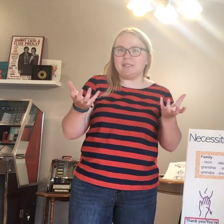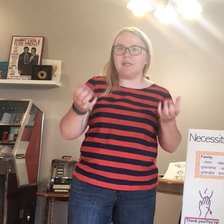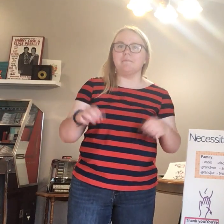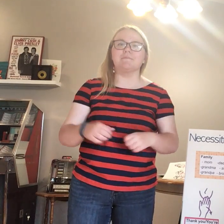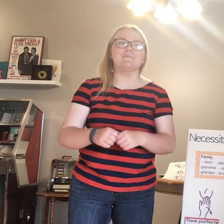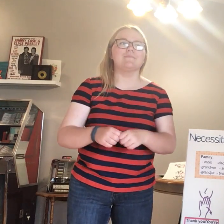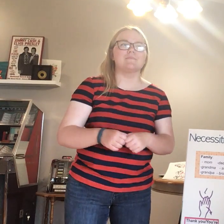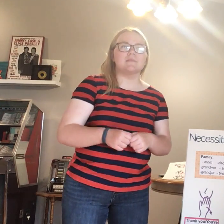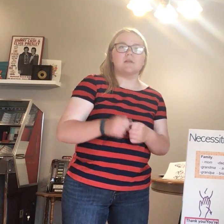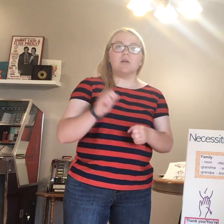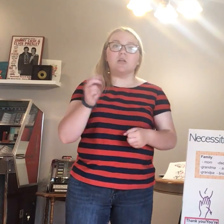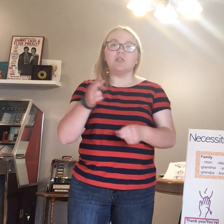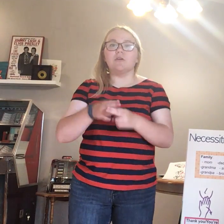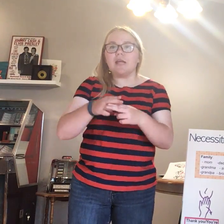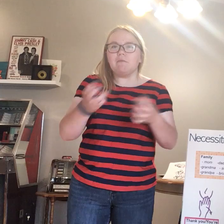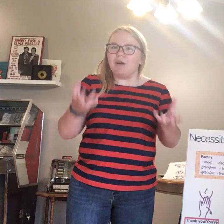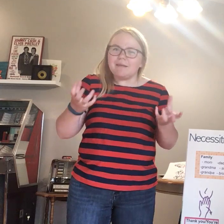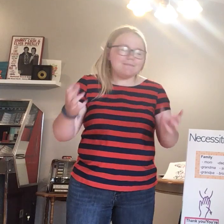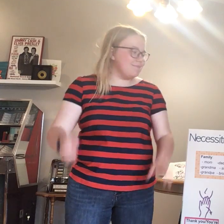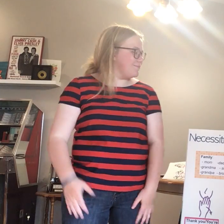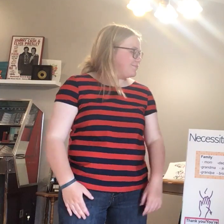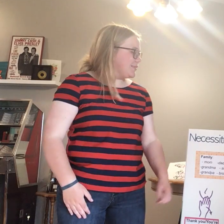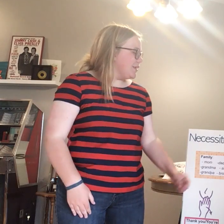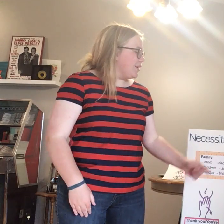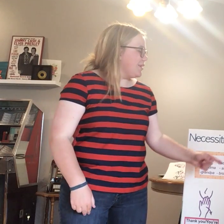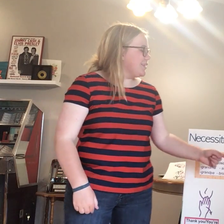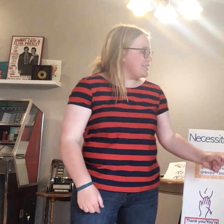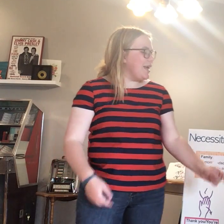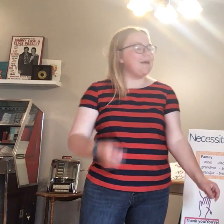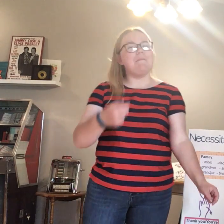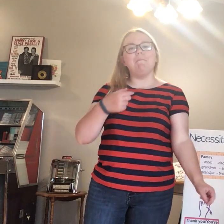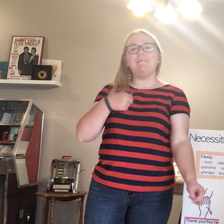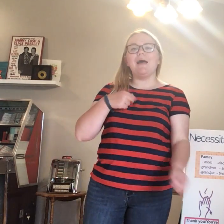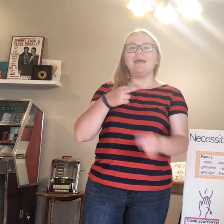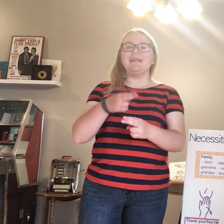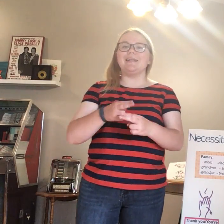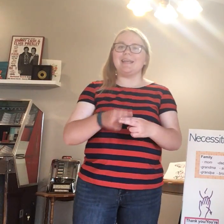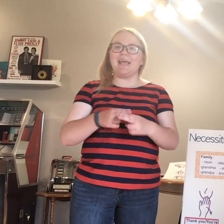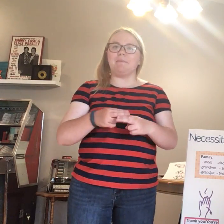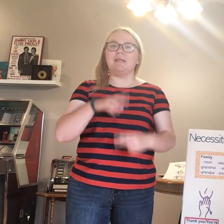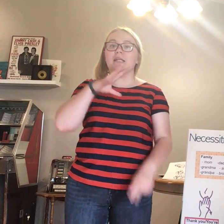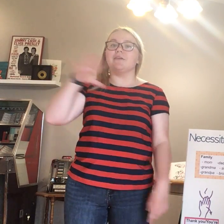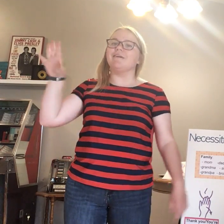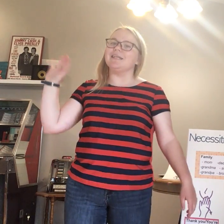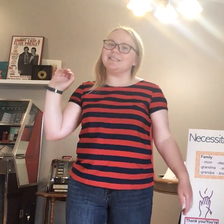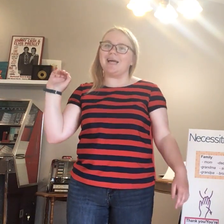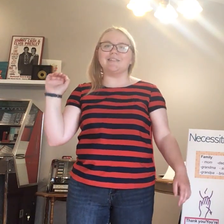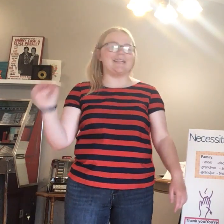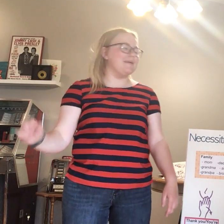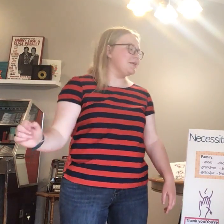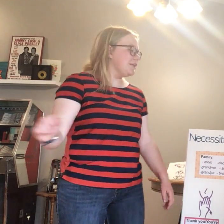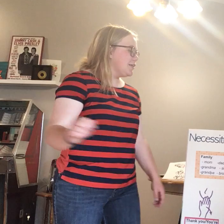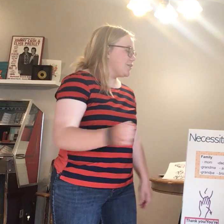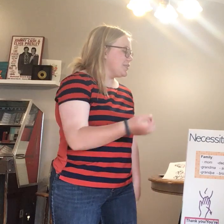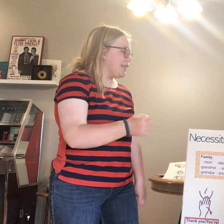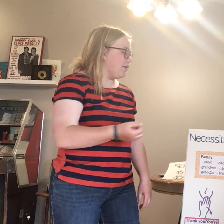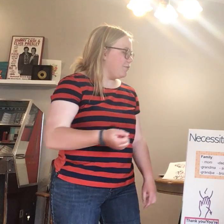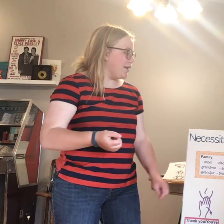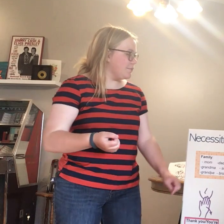you know. Your name what? And you can say, my name. And then you go ahead and sign your name using the alphabet. And